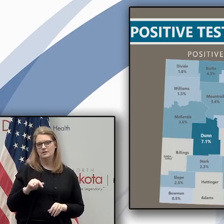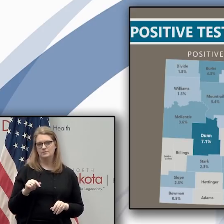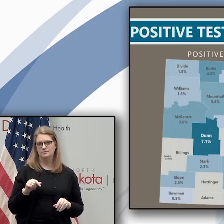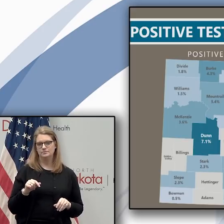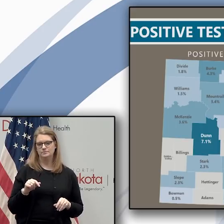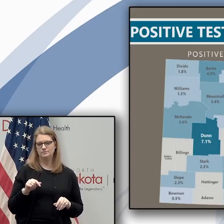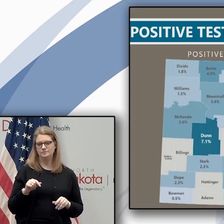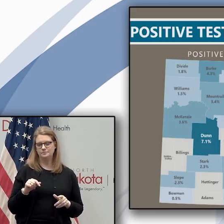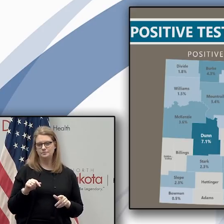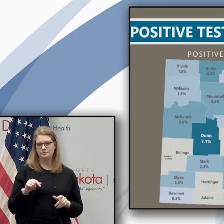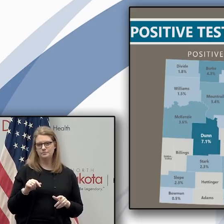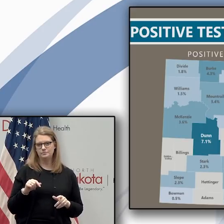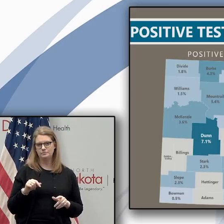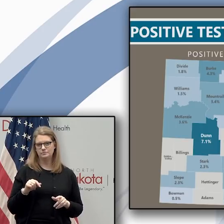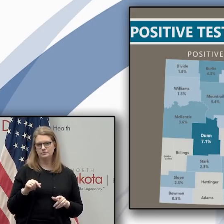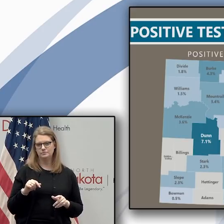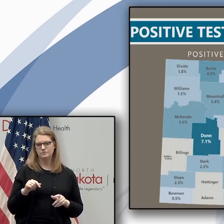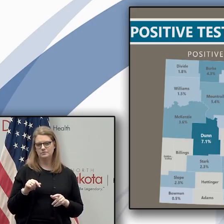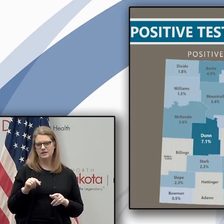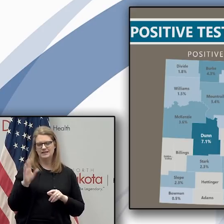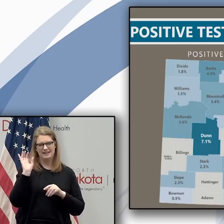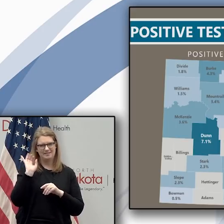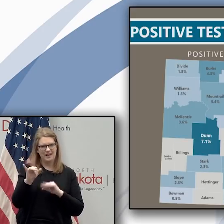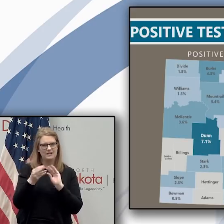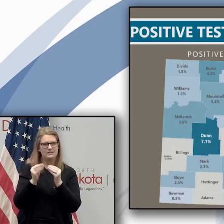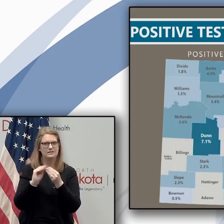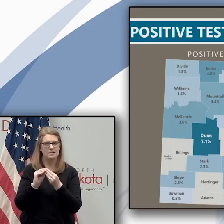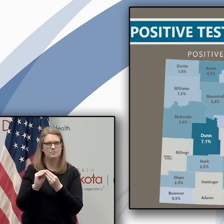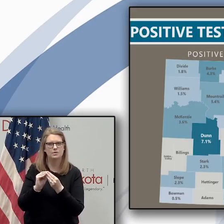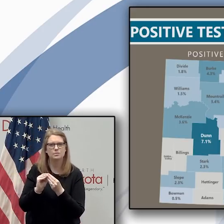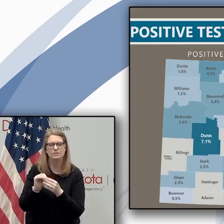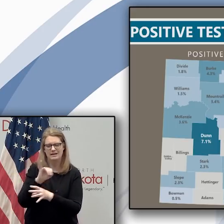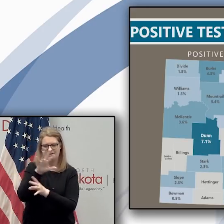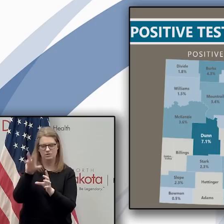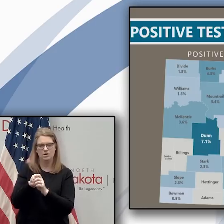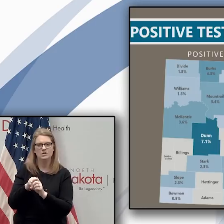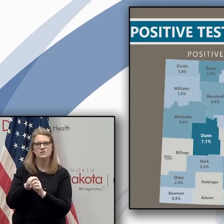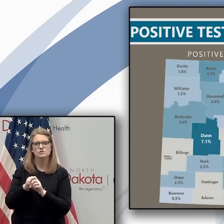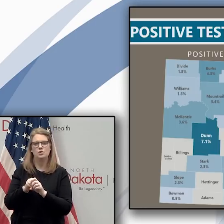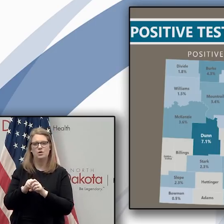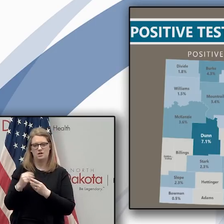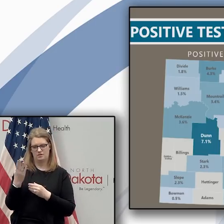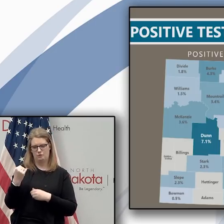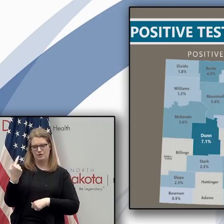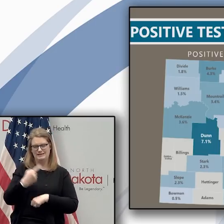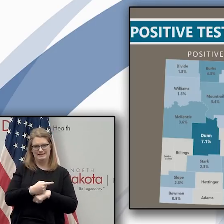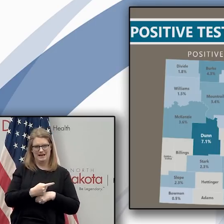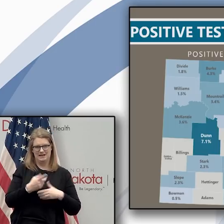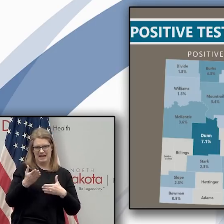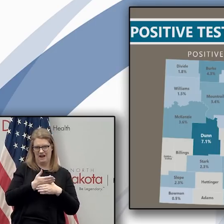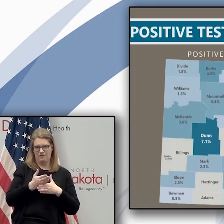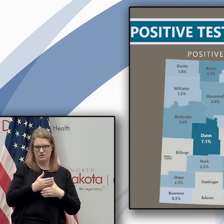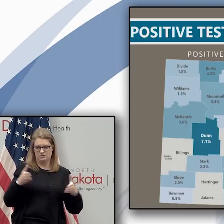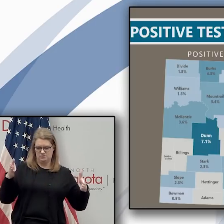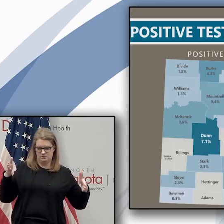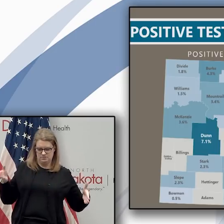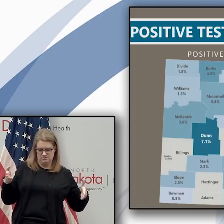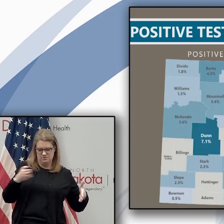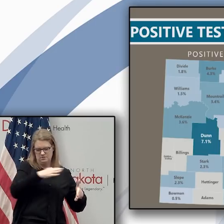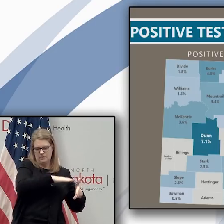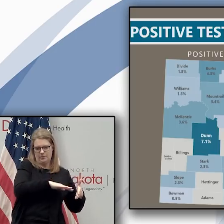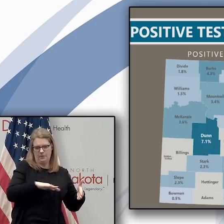taking that feeds into our cumulative and our 14-day rolling average. Again, we've got